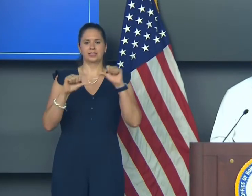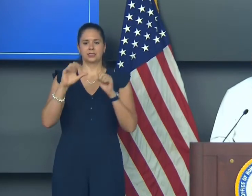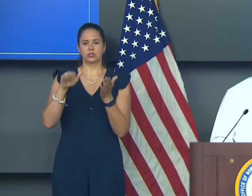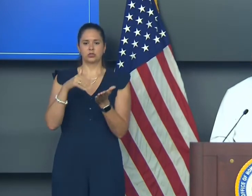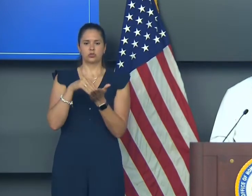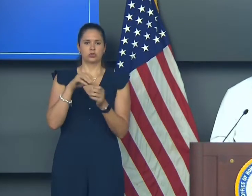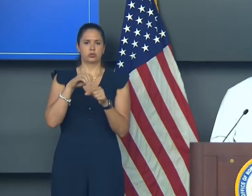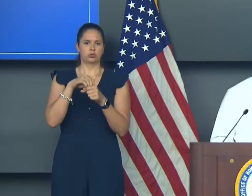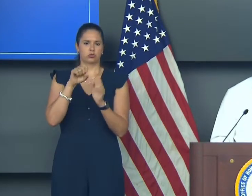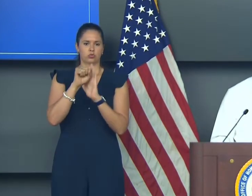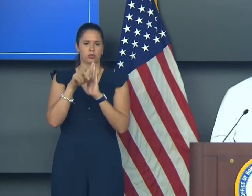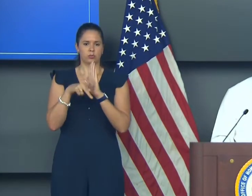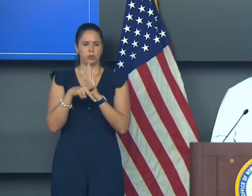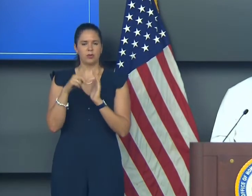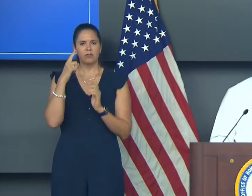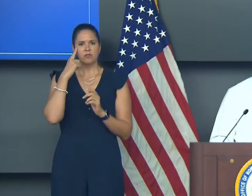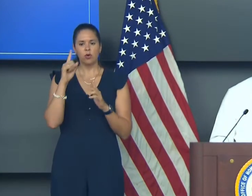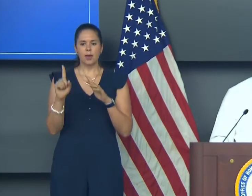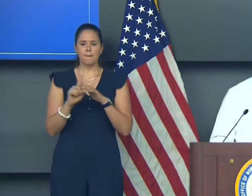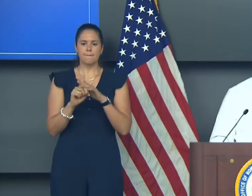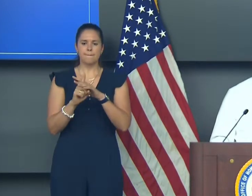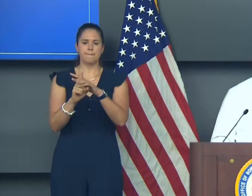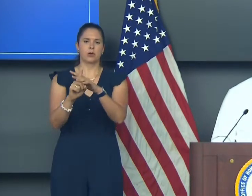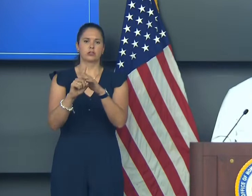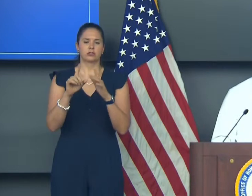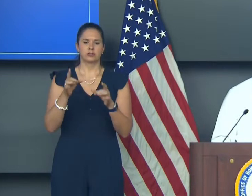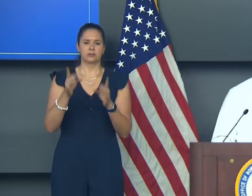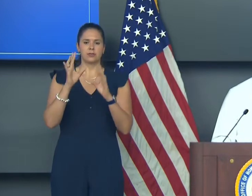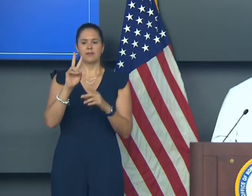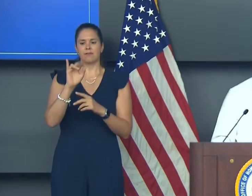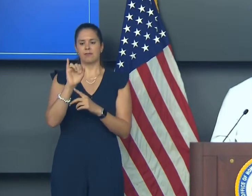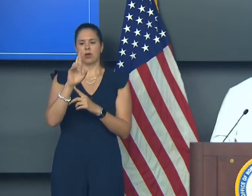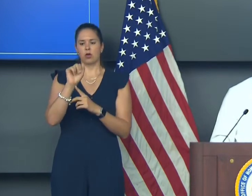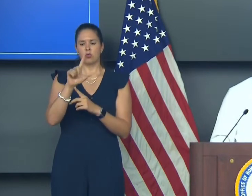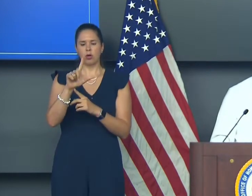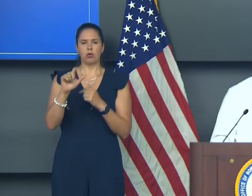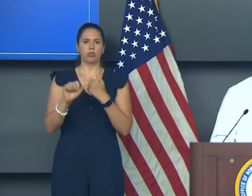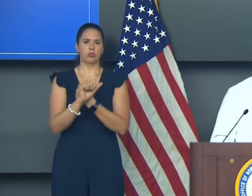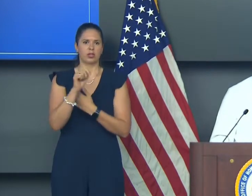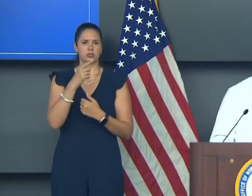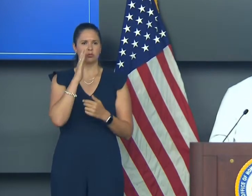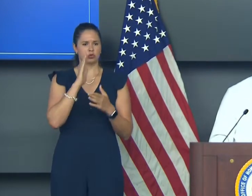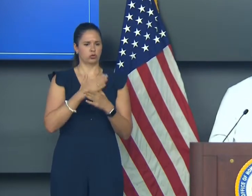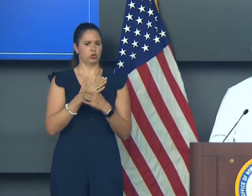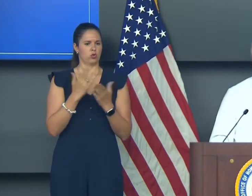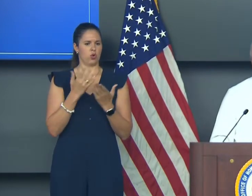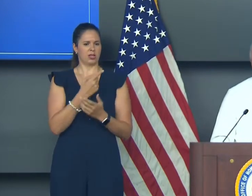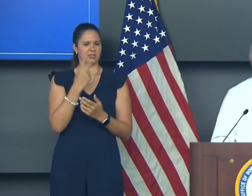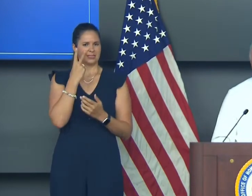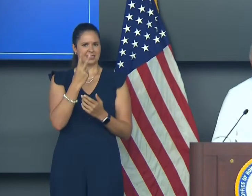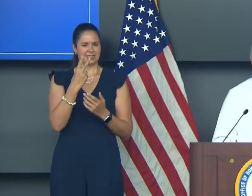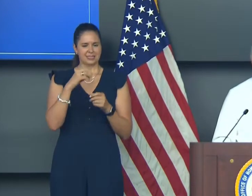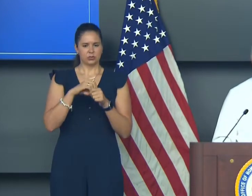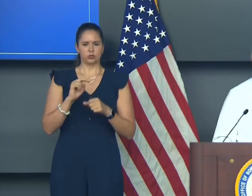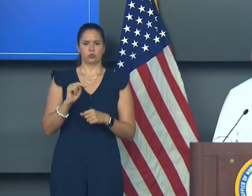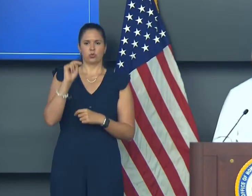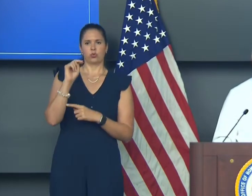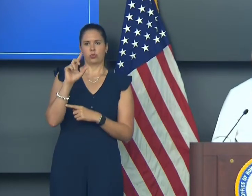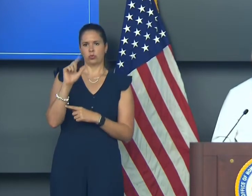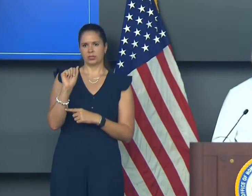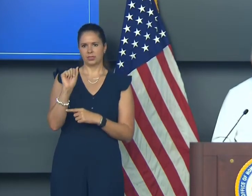Shreveport for emerging viral threats. He's going to be able to share what he is seeing in North